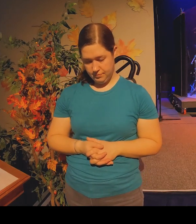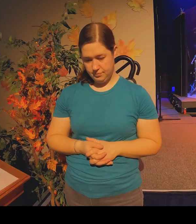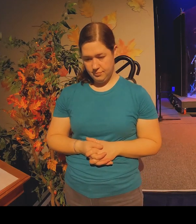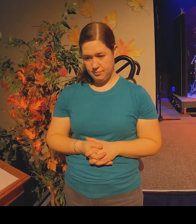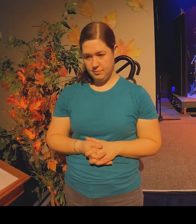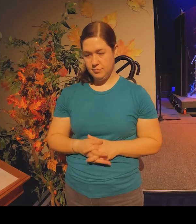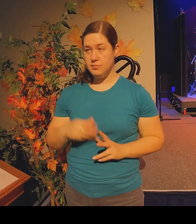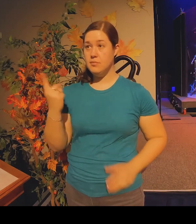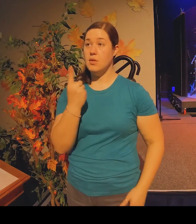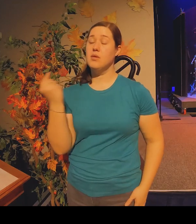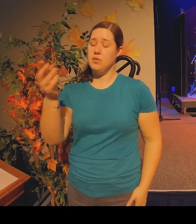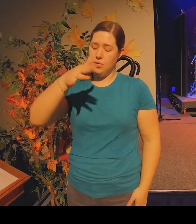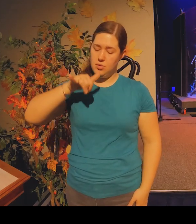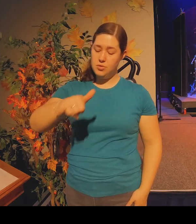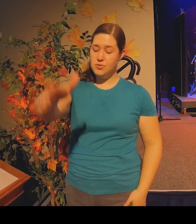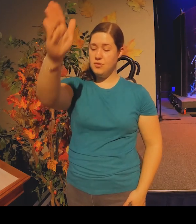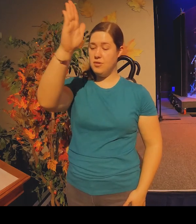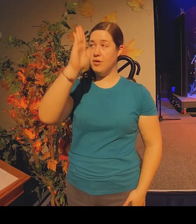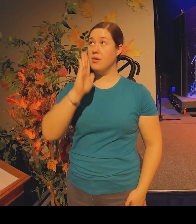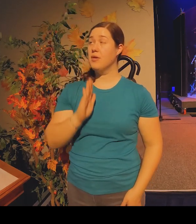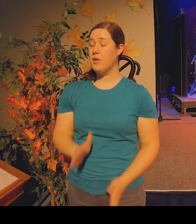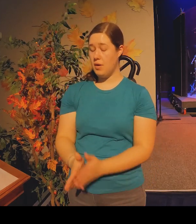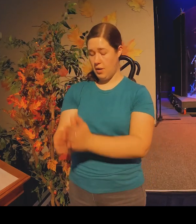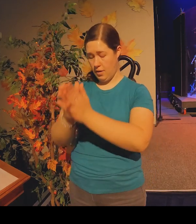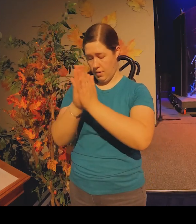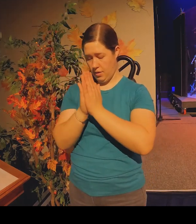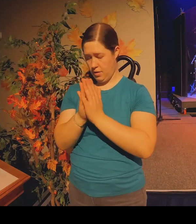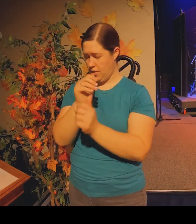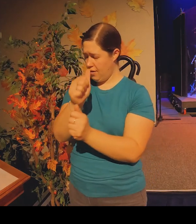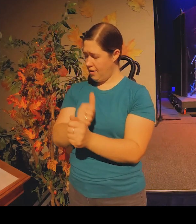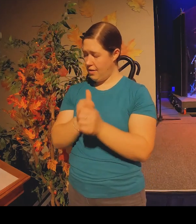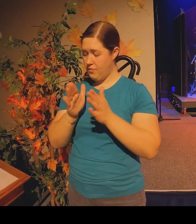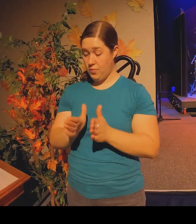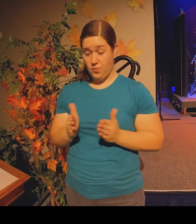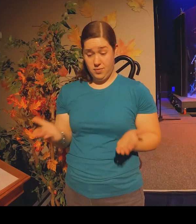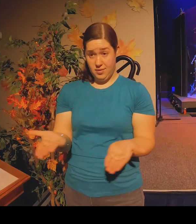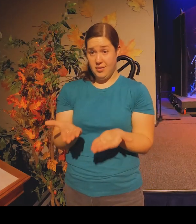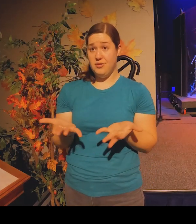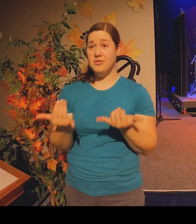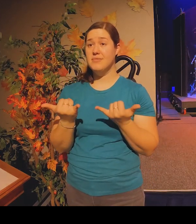Eternal God, I pray for everyone in here today.